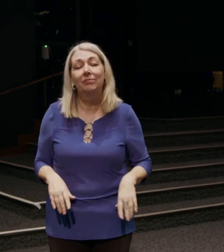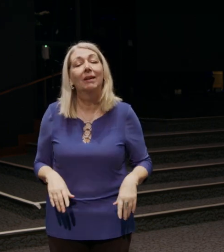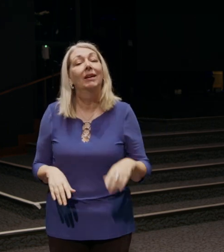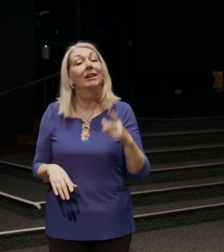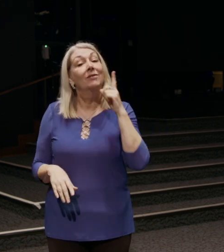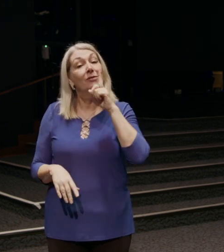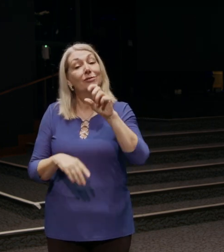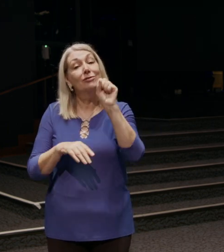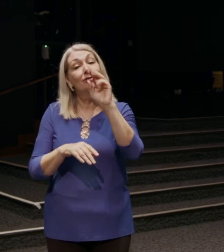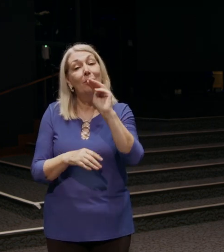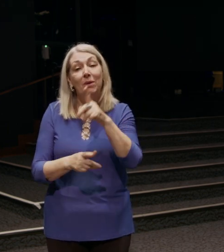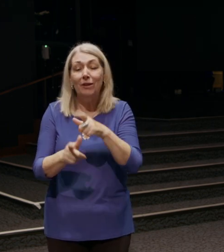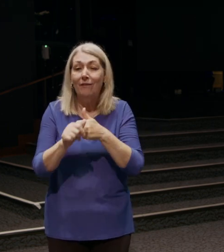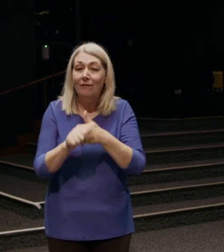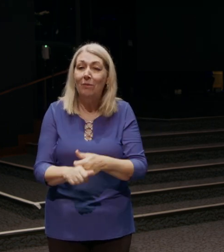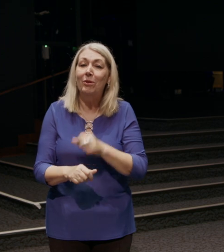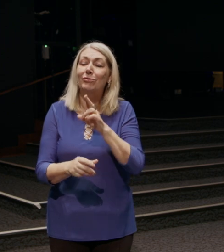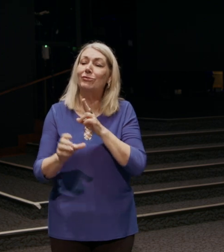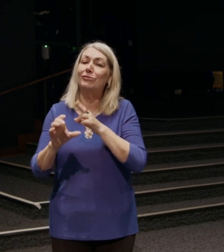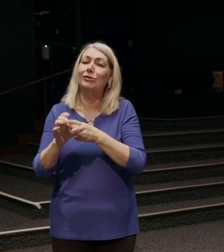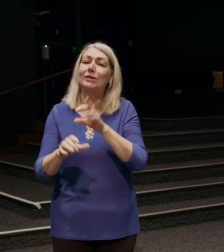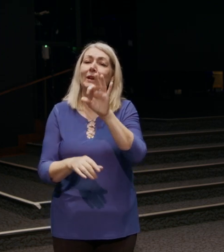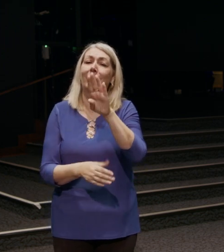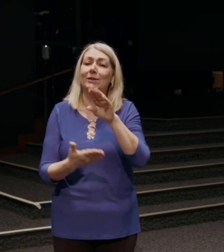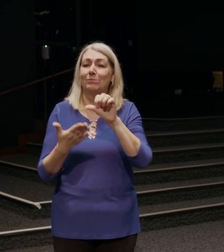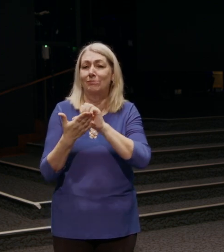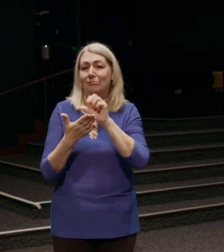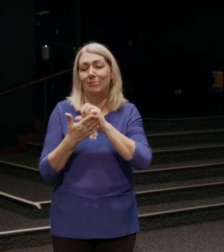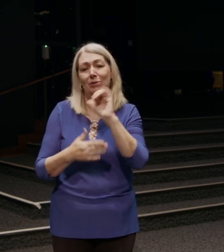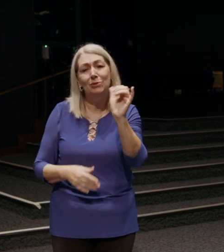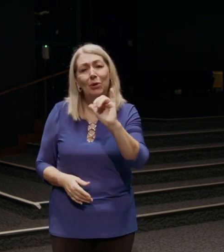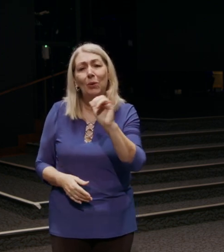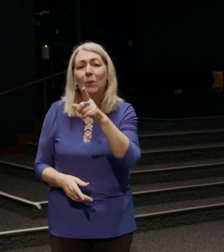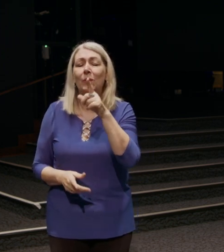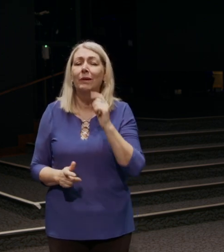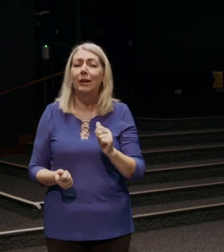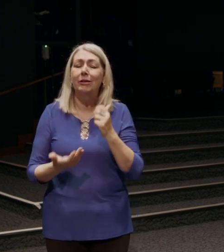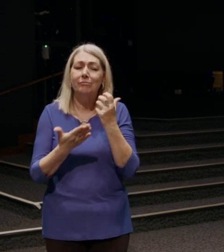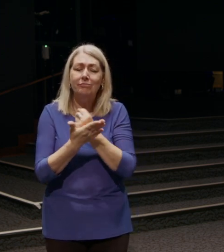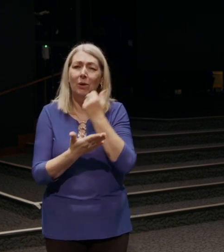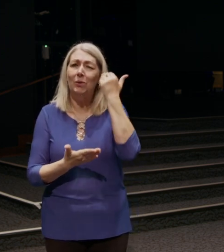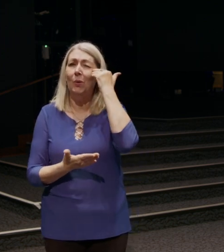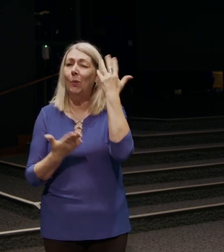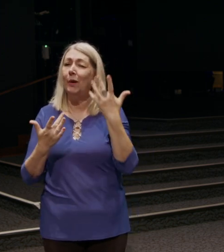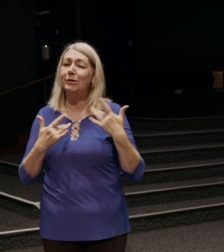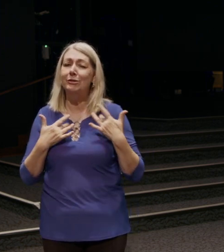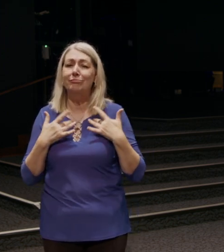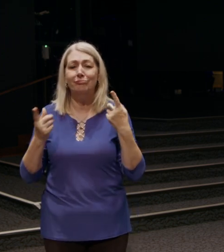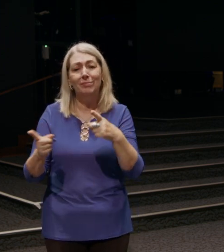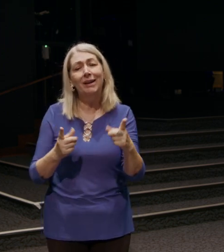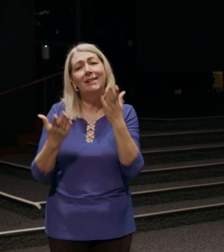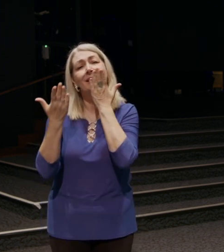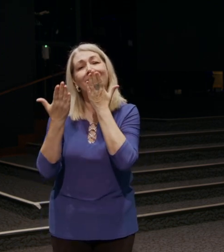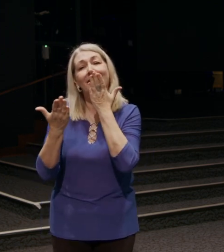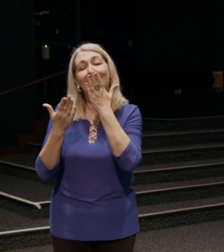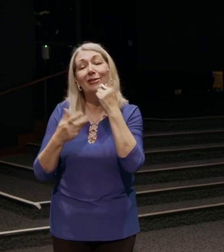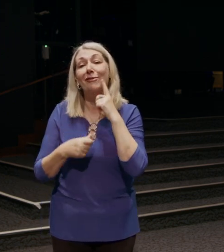media or join your campus Facebook group to stay up to date with everything that's going on. Thanks again for joining us.